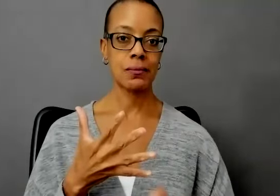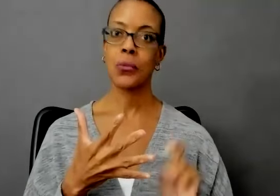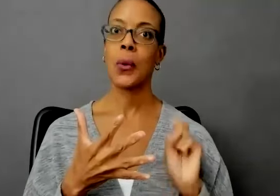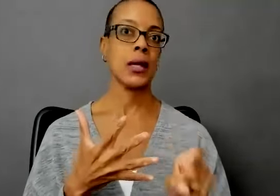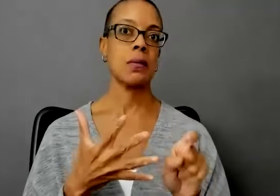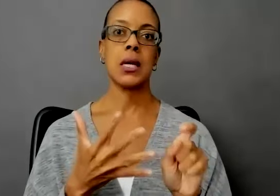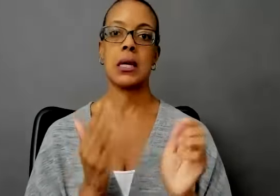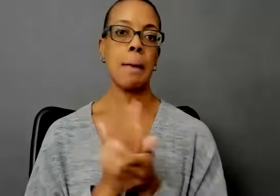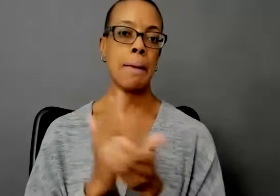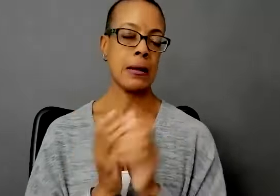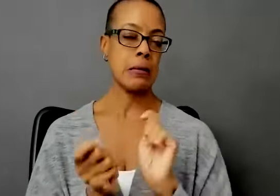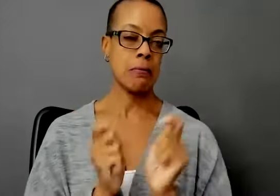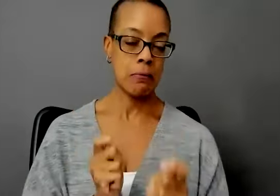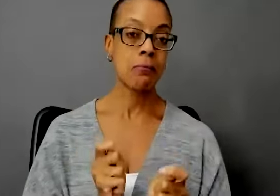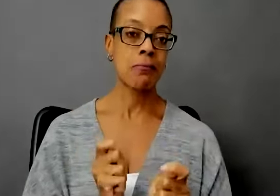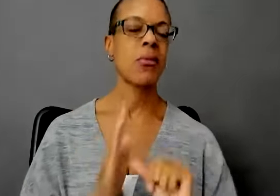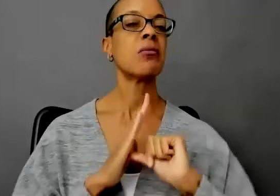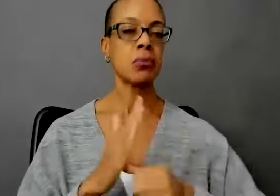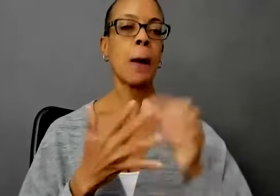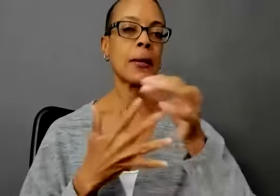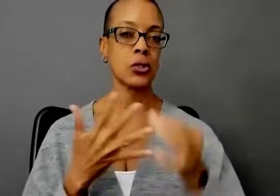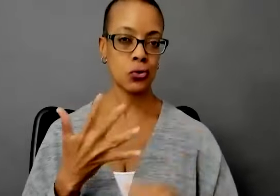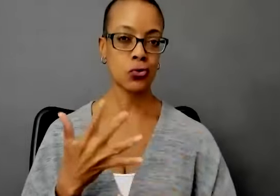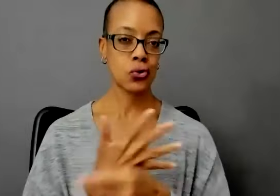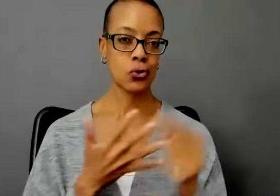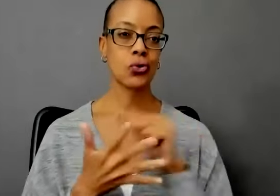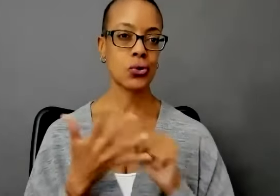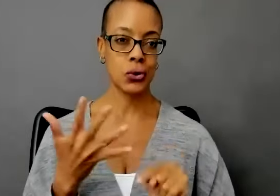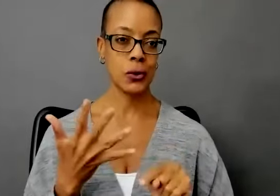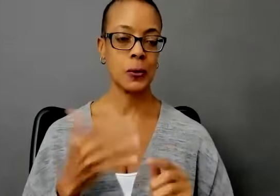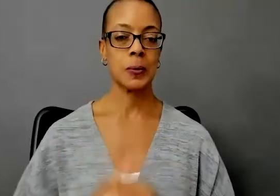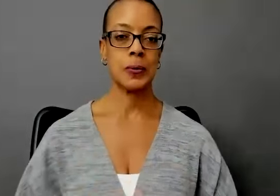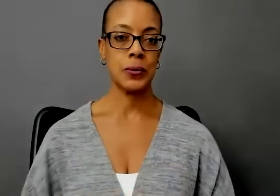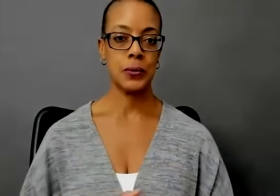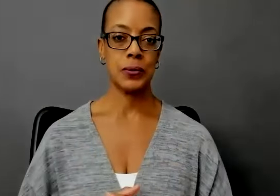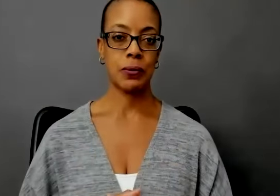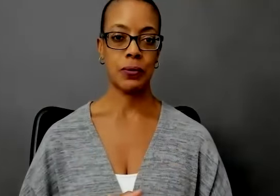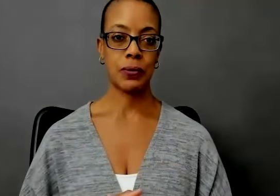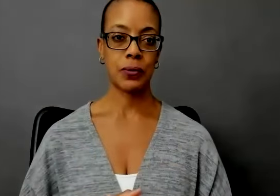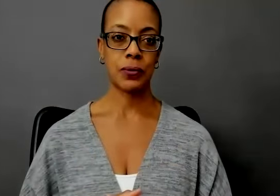as we went through, but those were our key messages and key asks of Parliament.